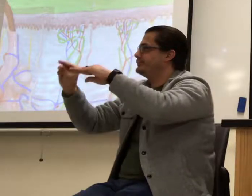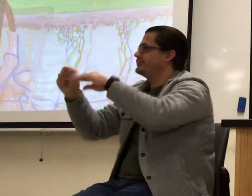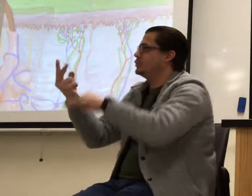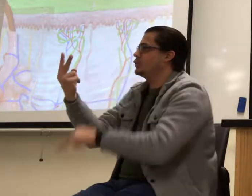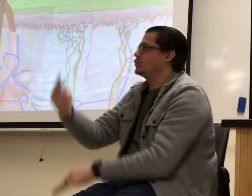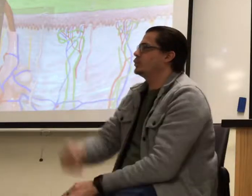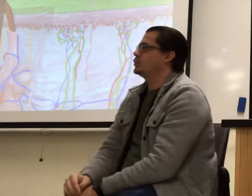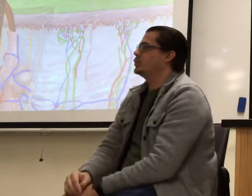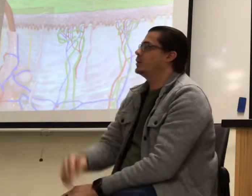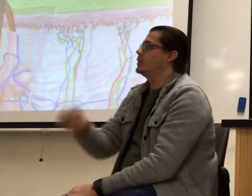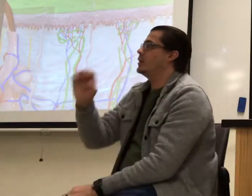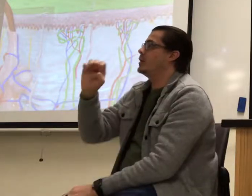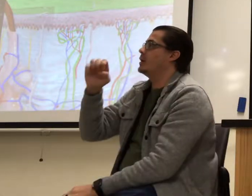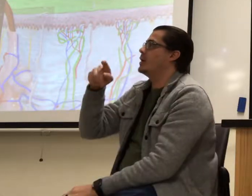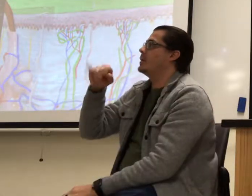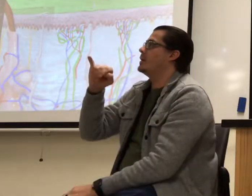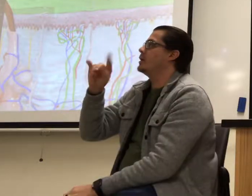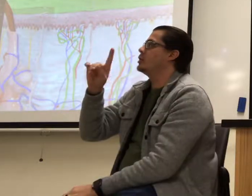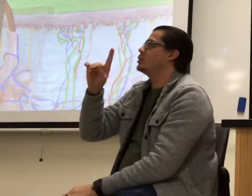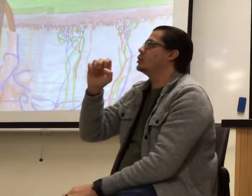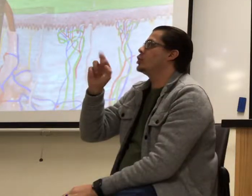Remember that the epidermis has a